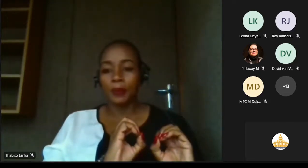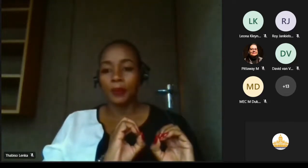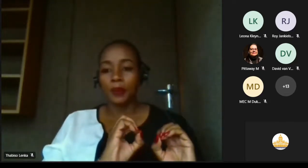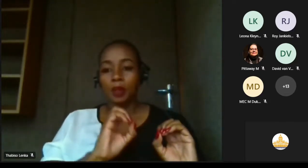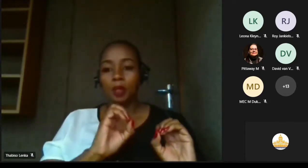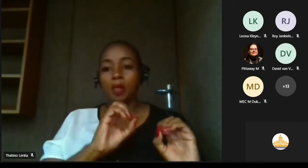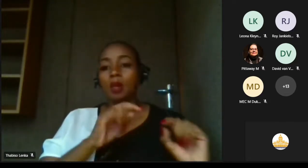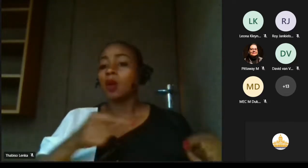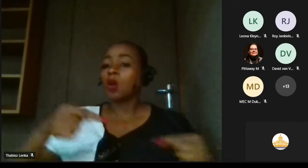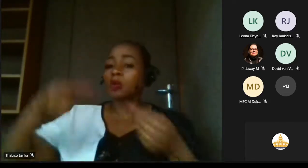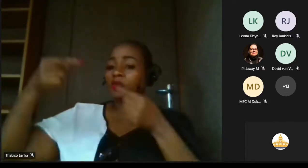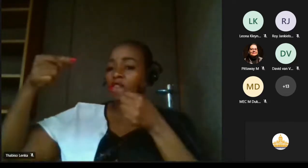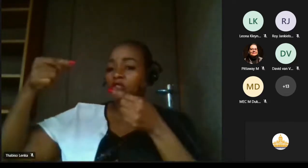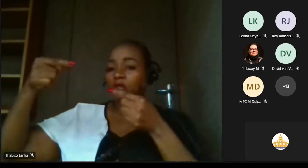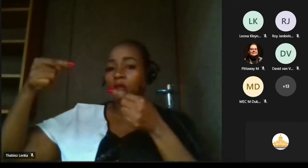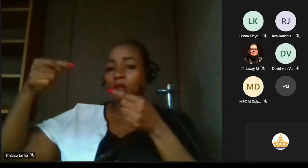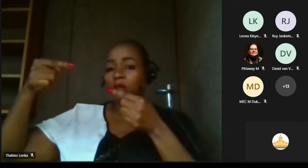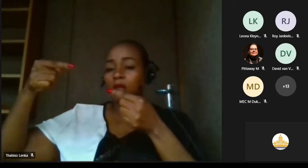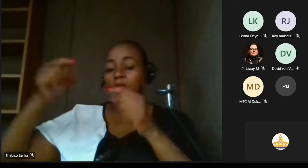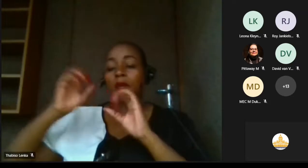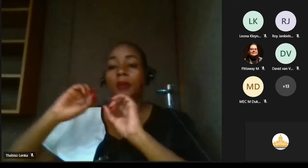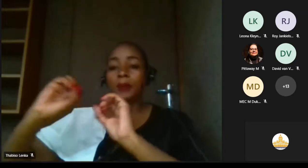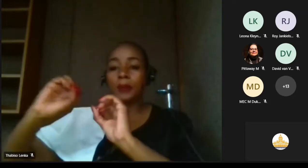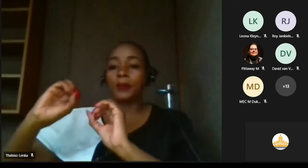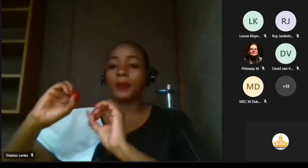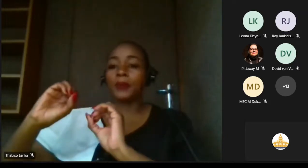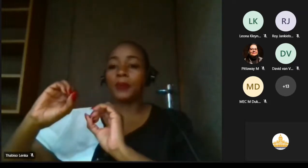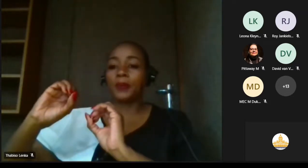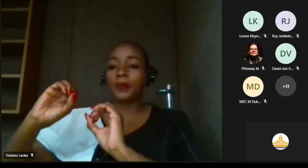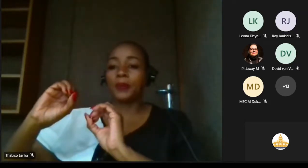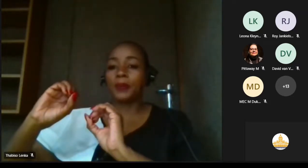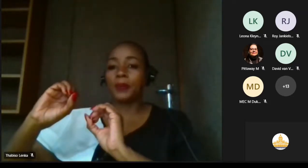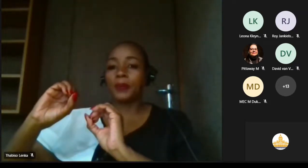Any objection? None.